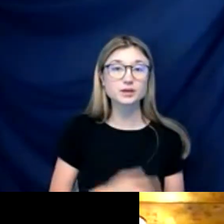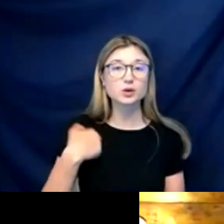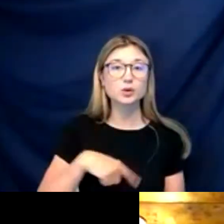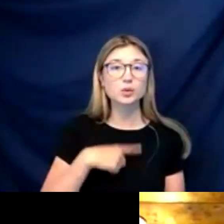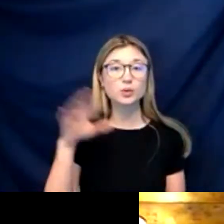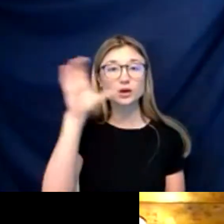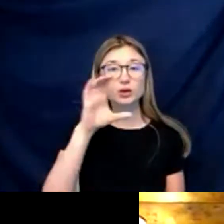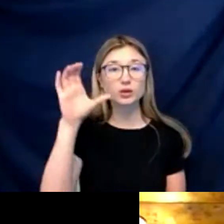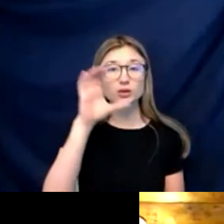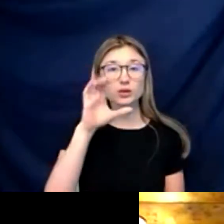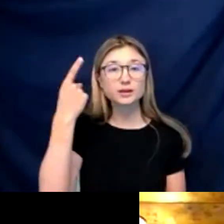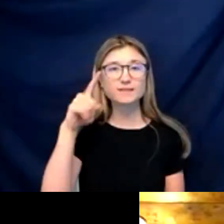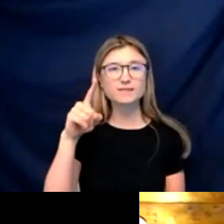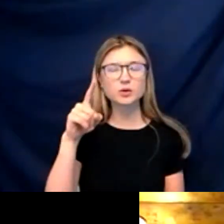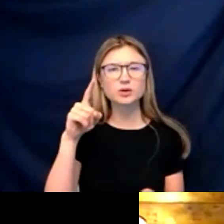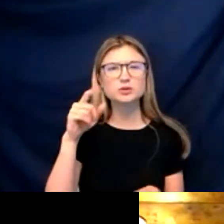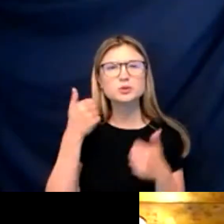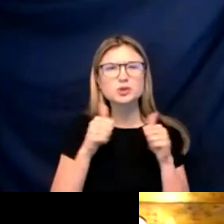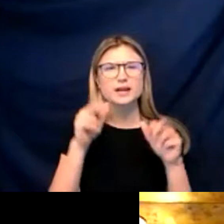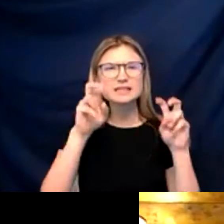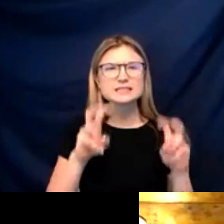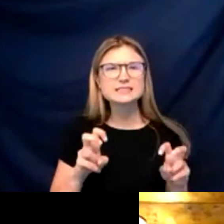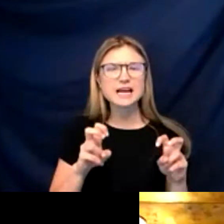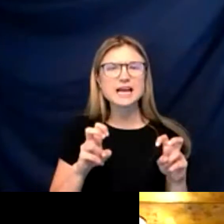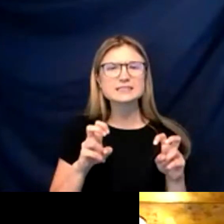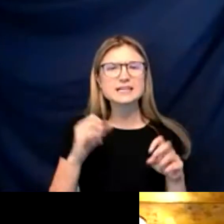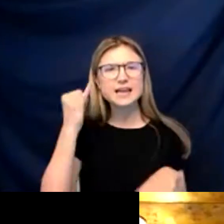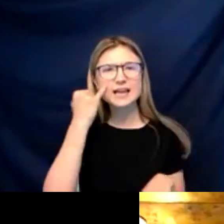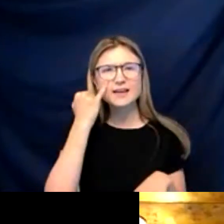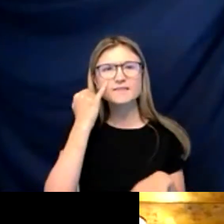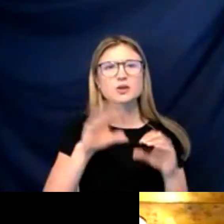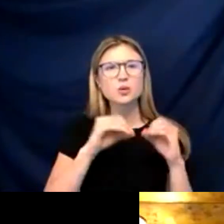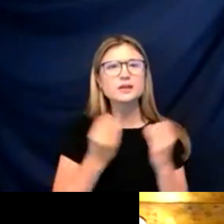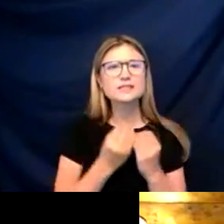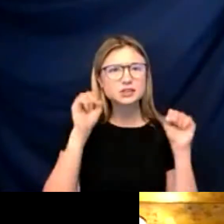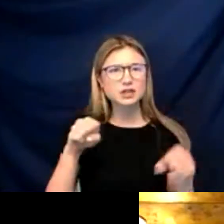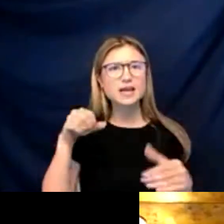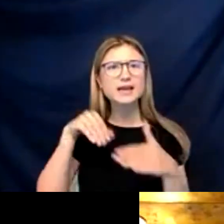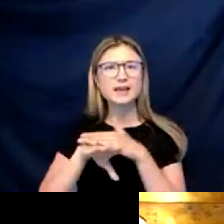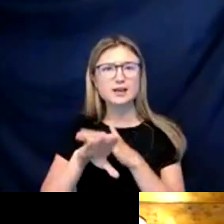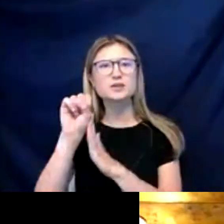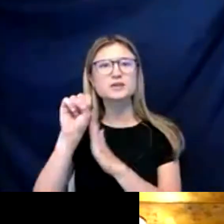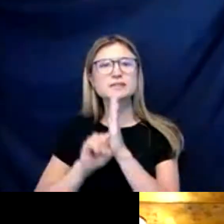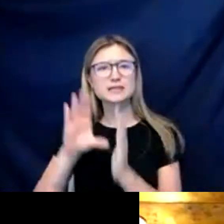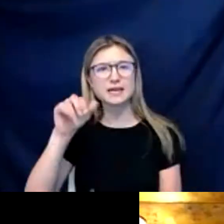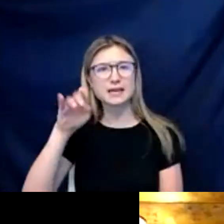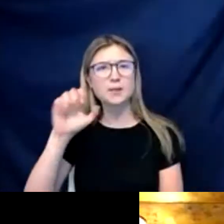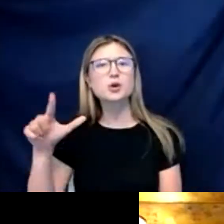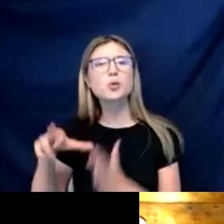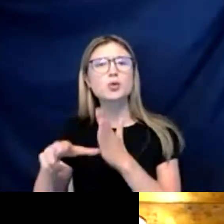we're trying to assess the capacity of an organization to come into the state capitol and review their current policies and